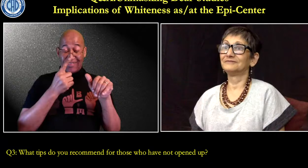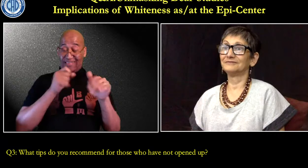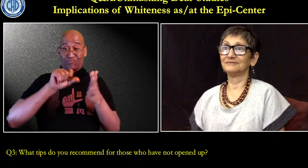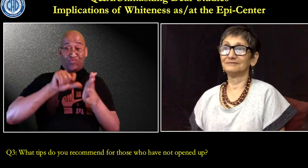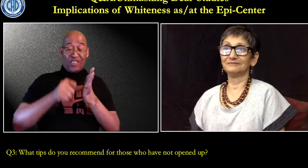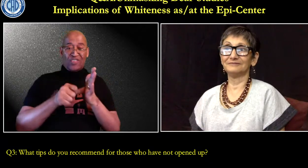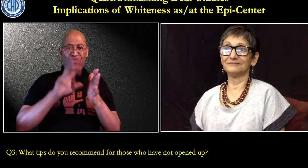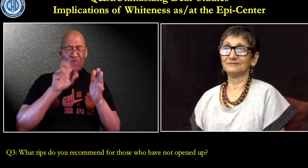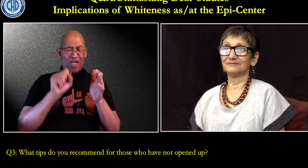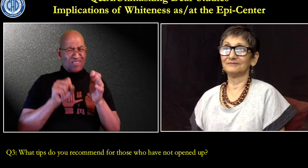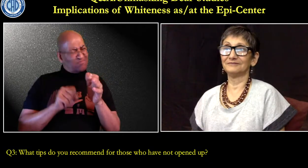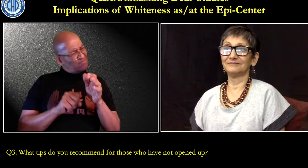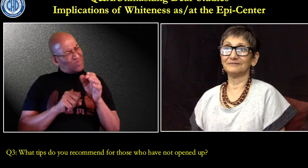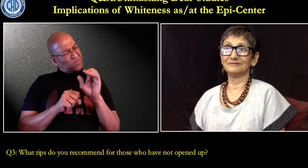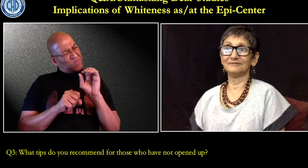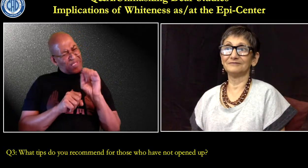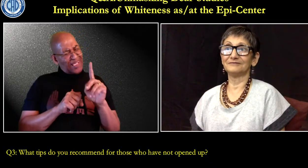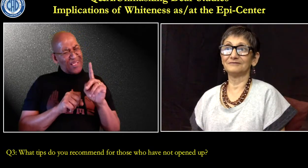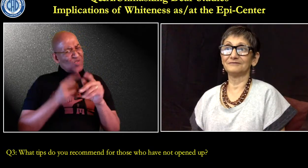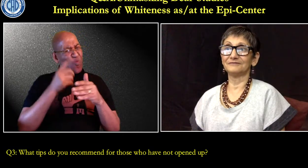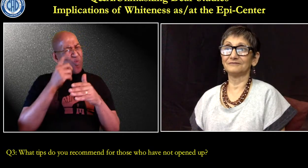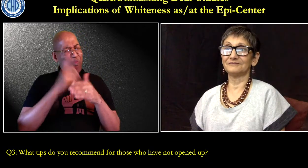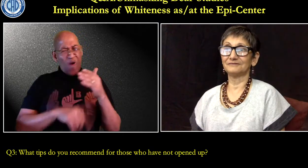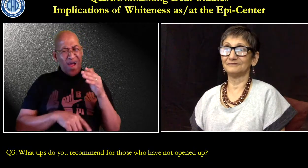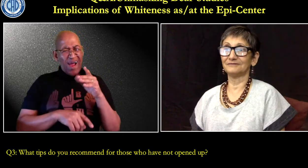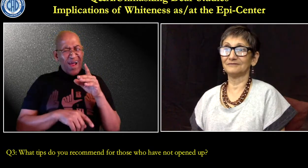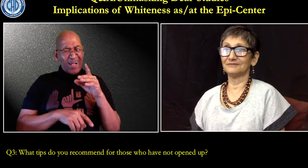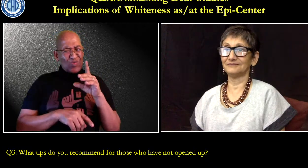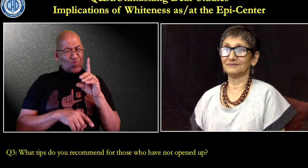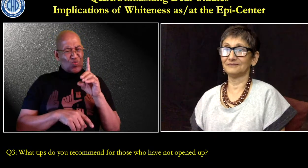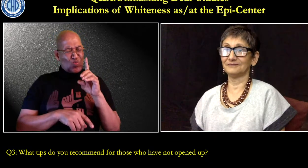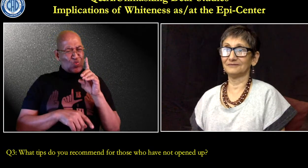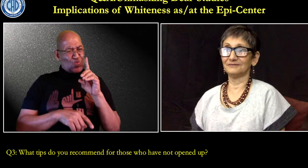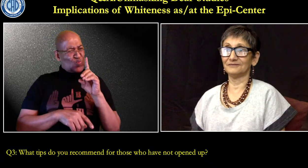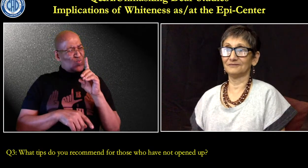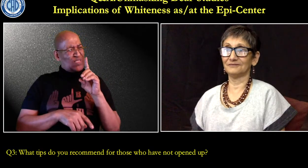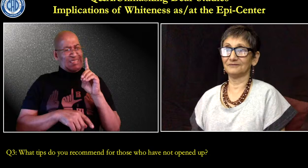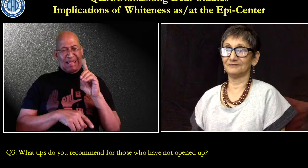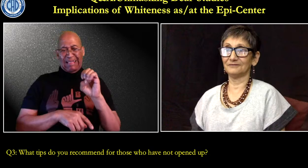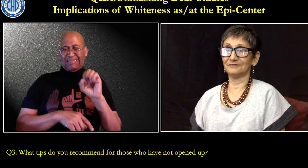Some people don't even realize that. My first impression was